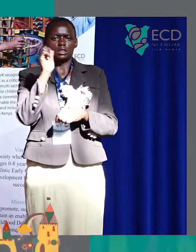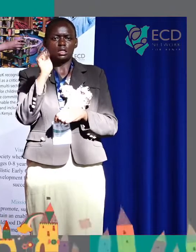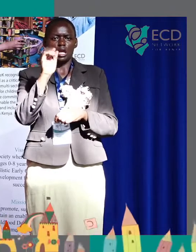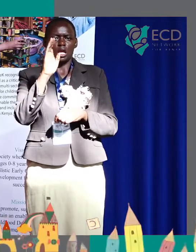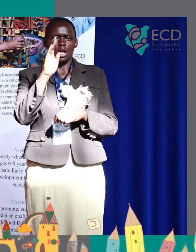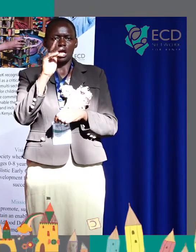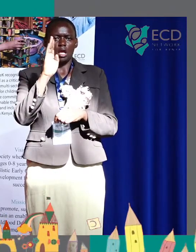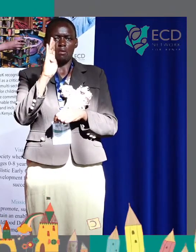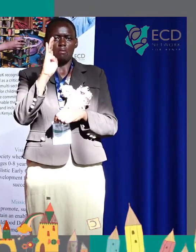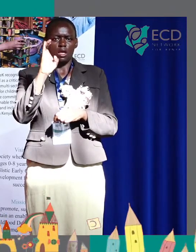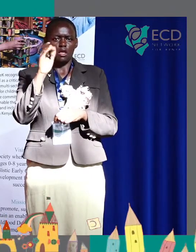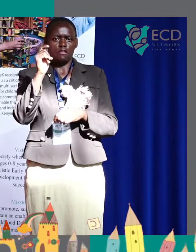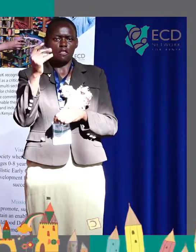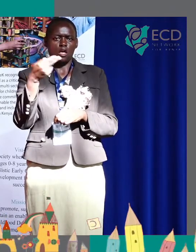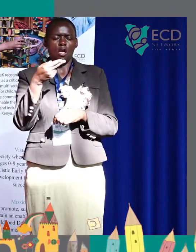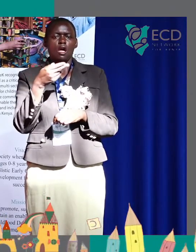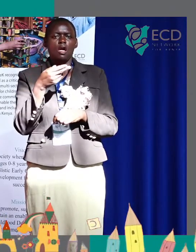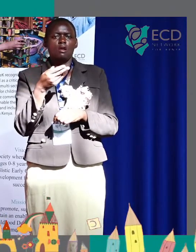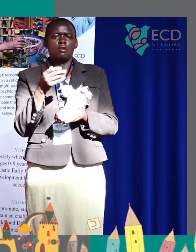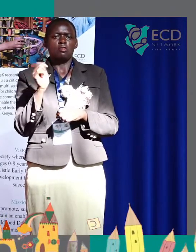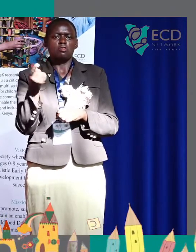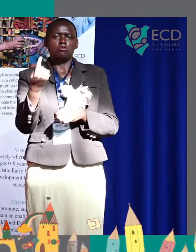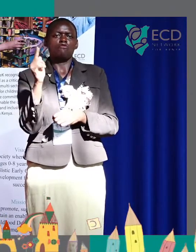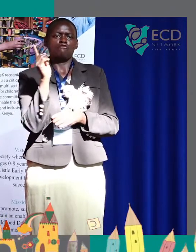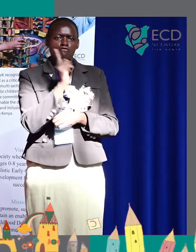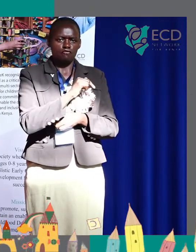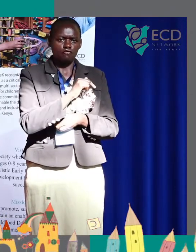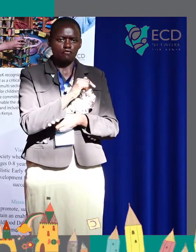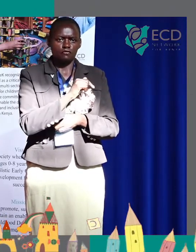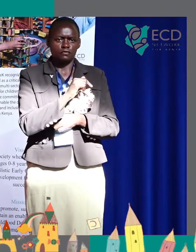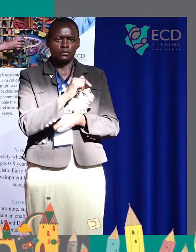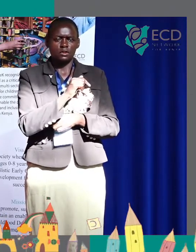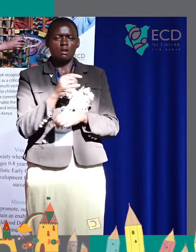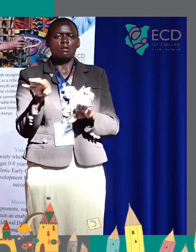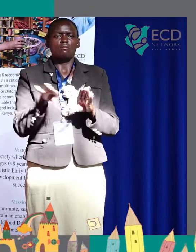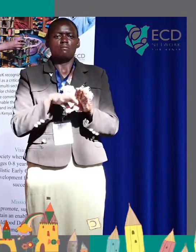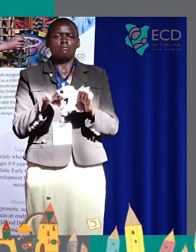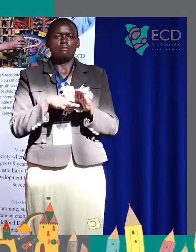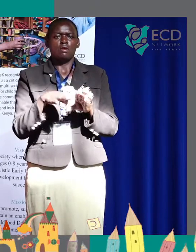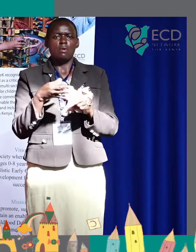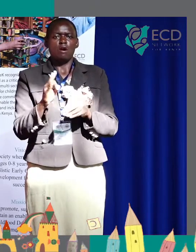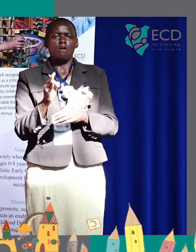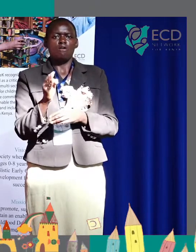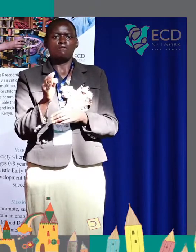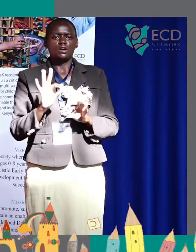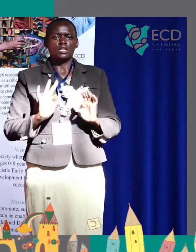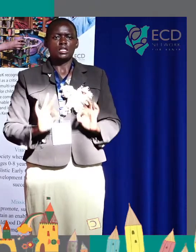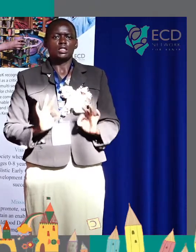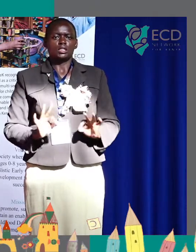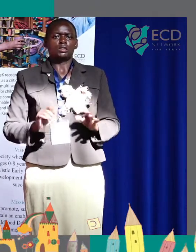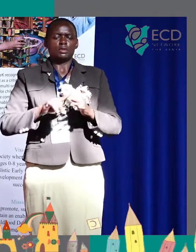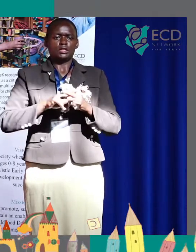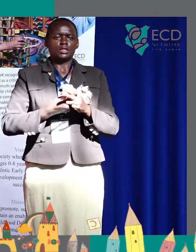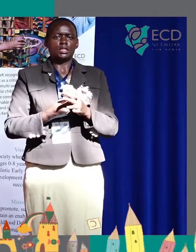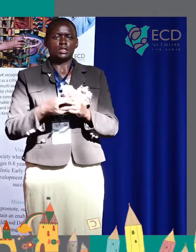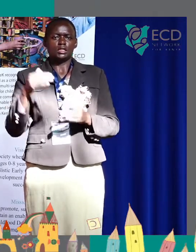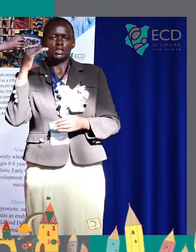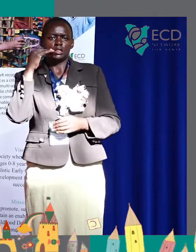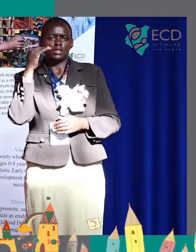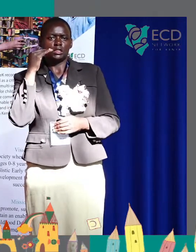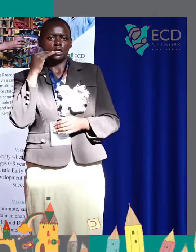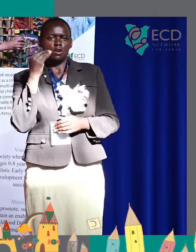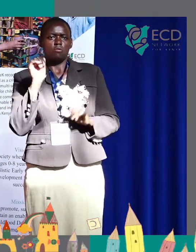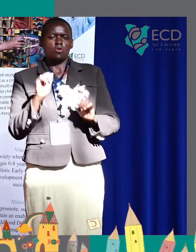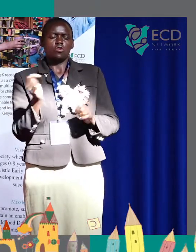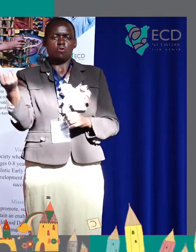us, and we appreciate that she was here very early. She is a member of the Smart Start Siaya executive, so she'll be coming on to